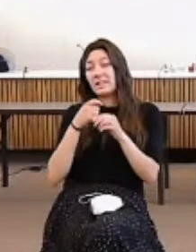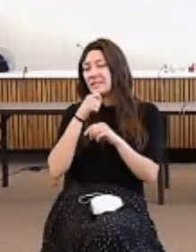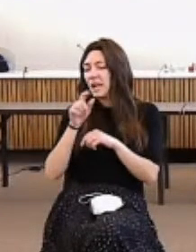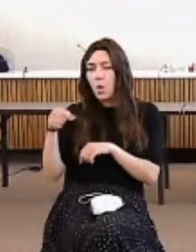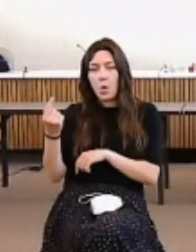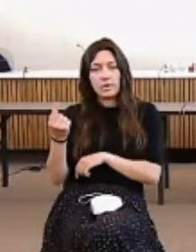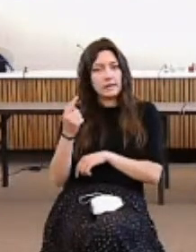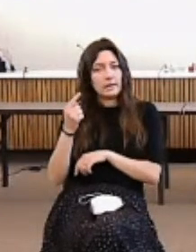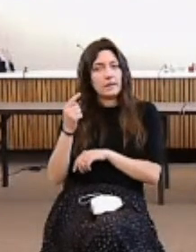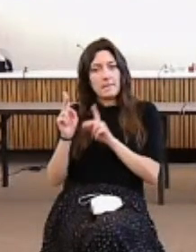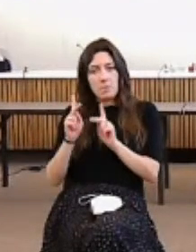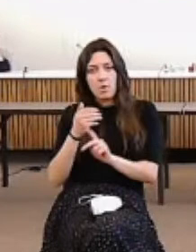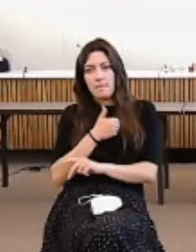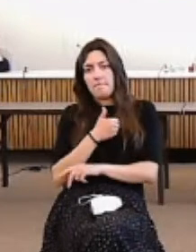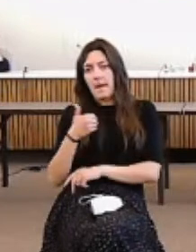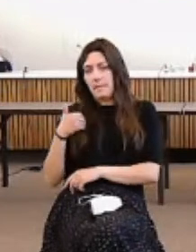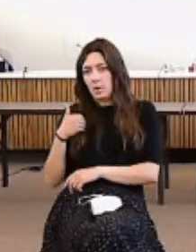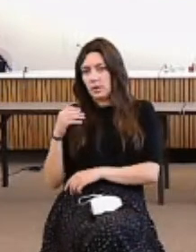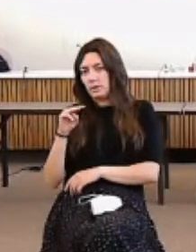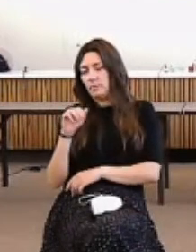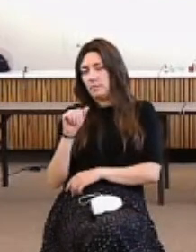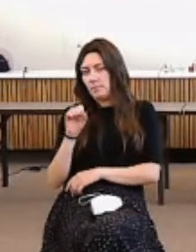You had a breakdown as to,